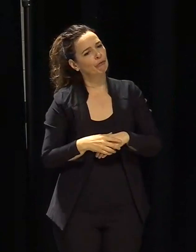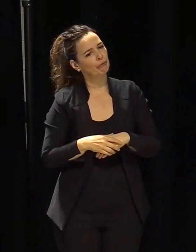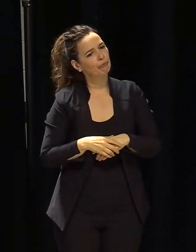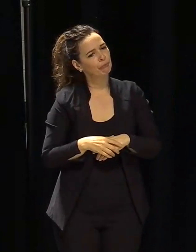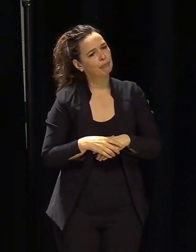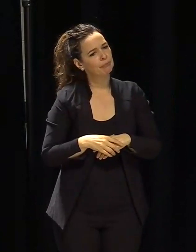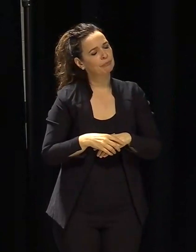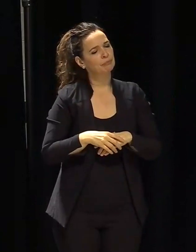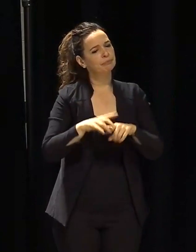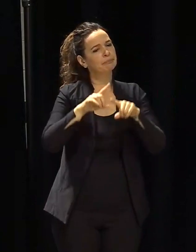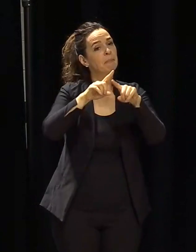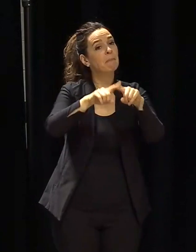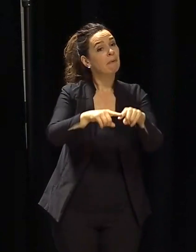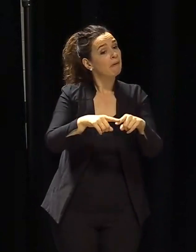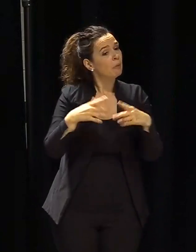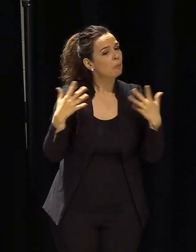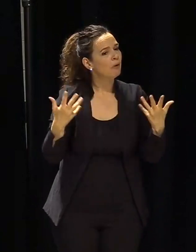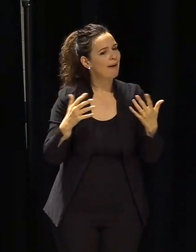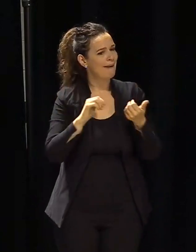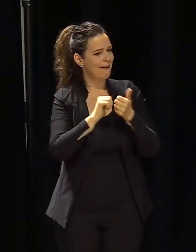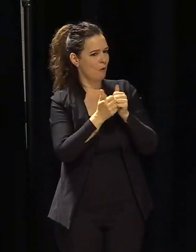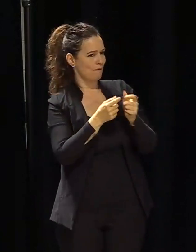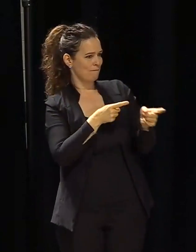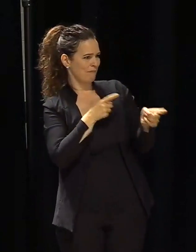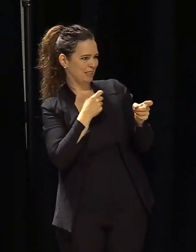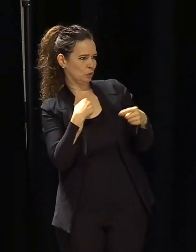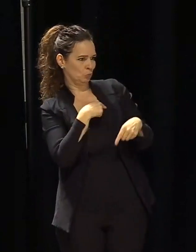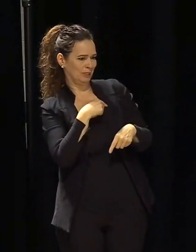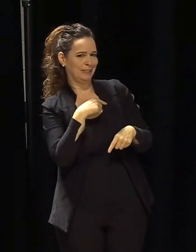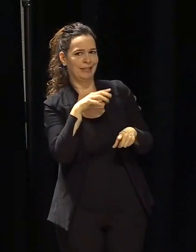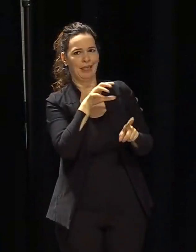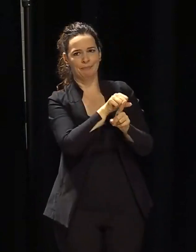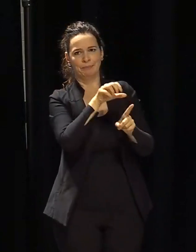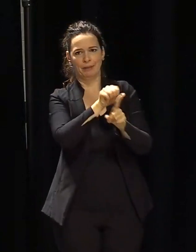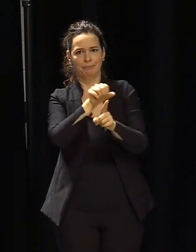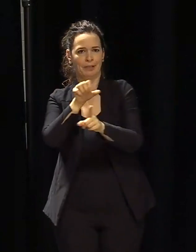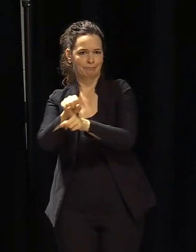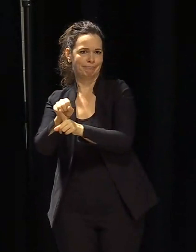cases and how fast they come in. Every day there's new hospitalizations.